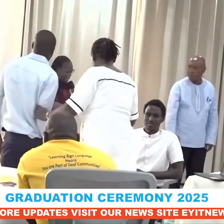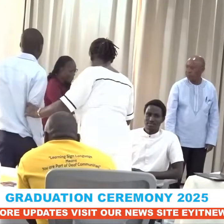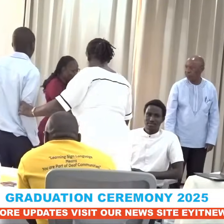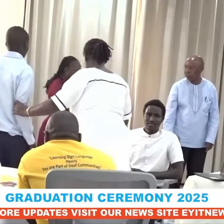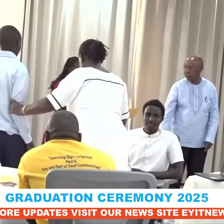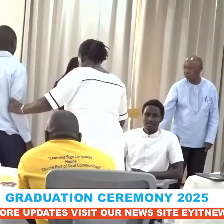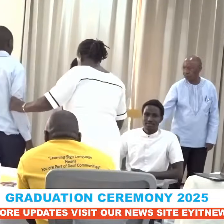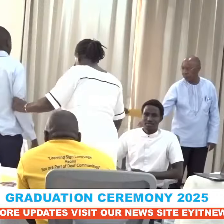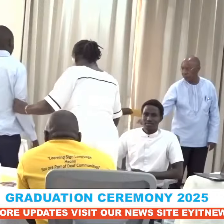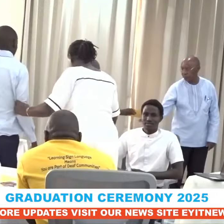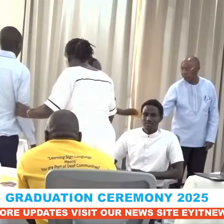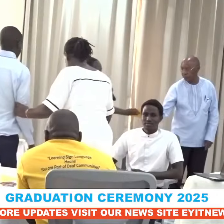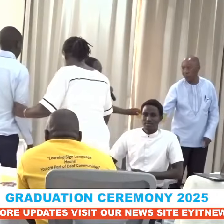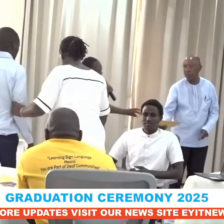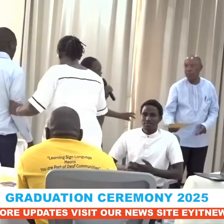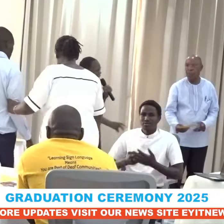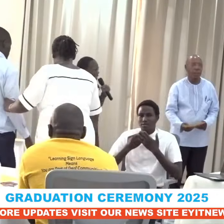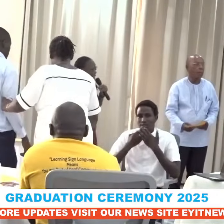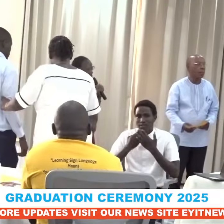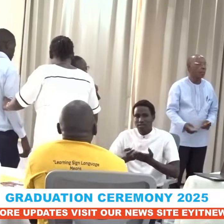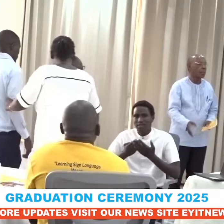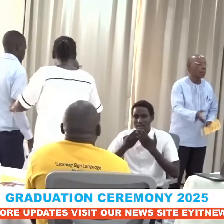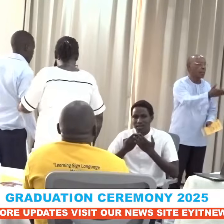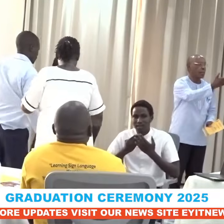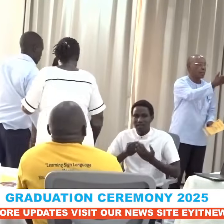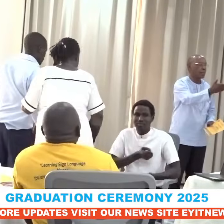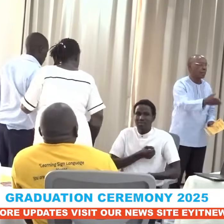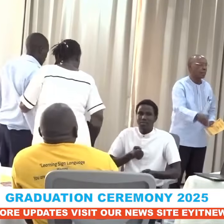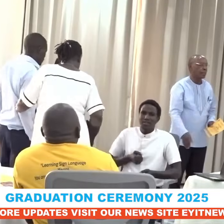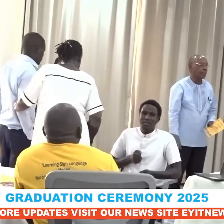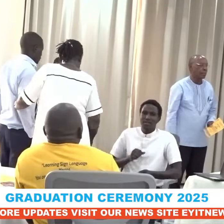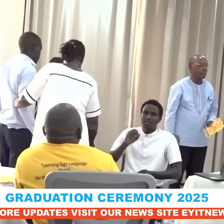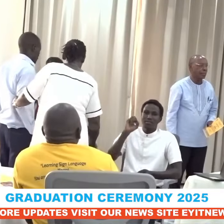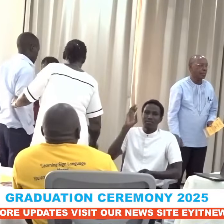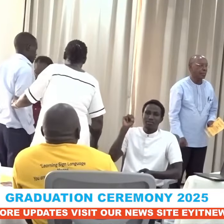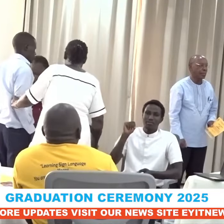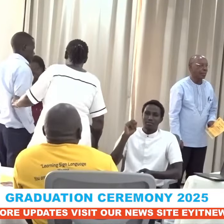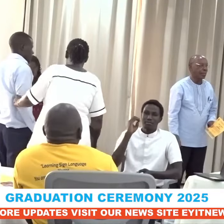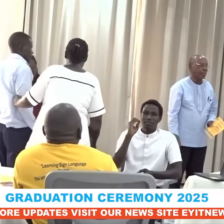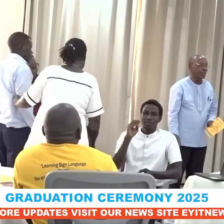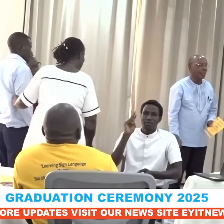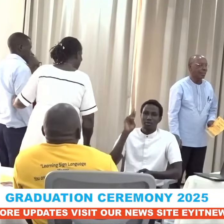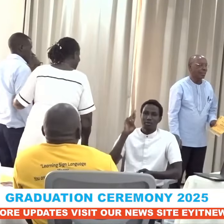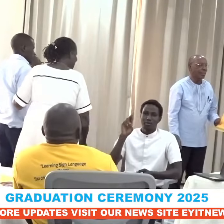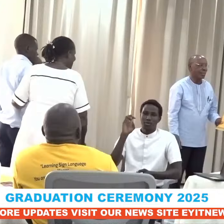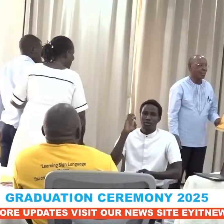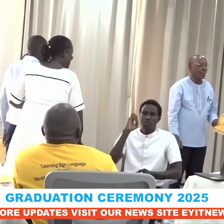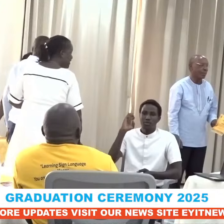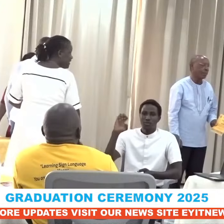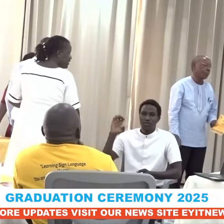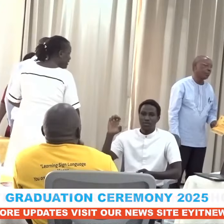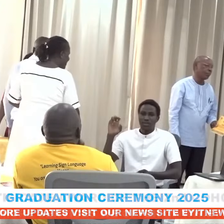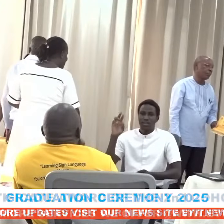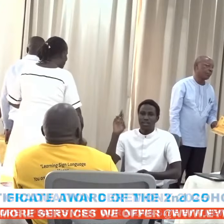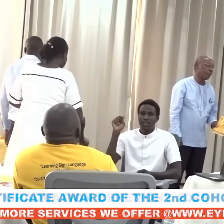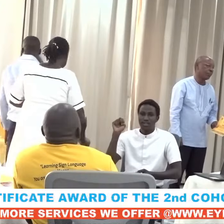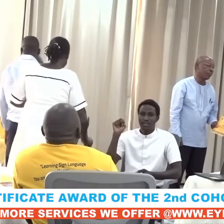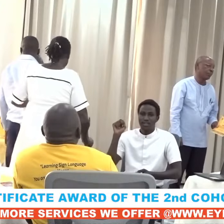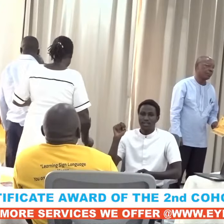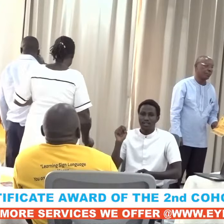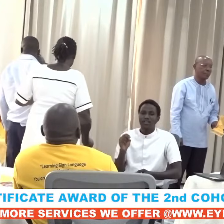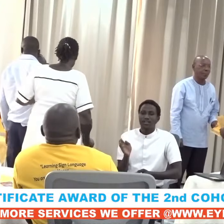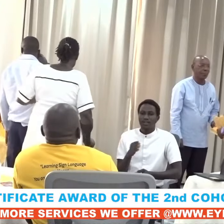appreciate Madam Maureen Kahima, much as she graduated. She abandoned, but we're appreciating her for the